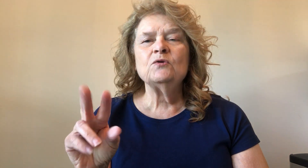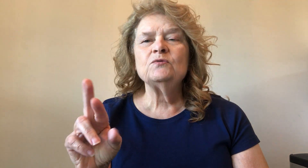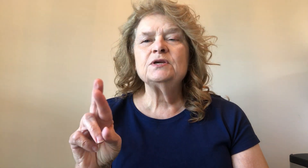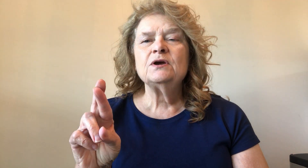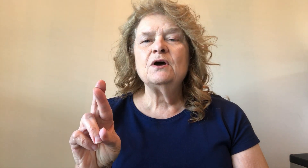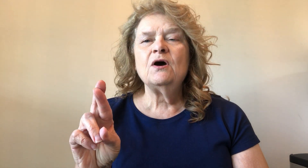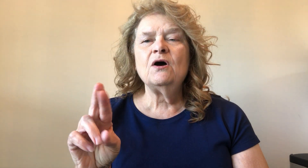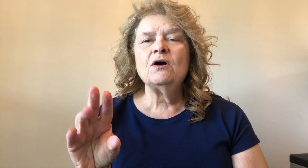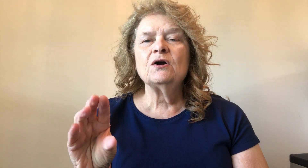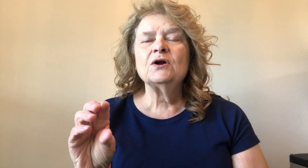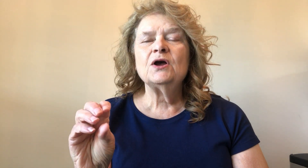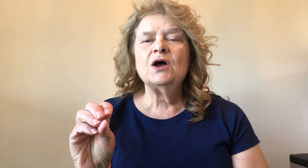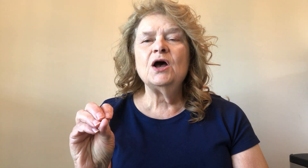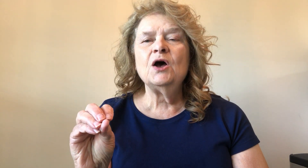Road,